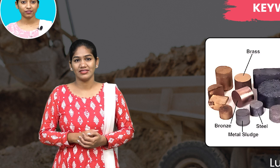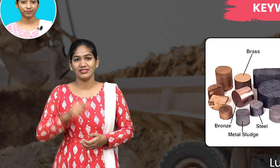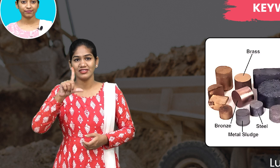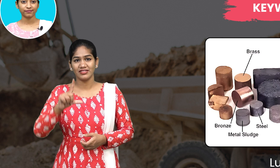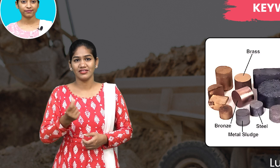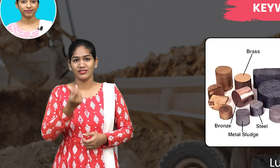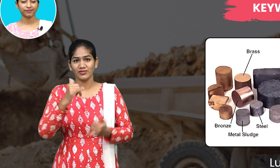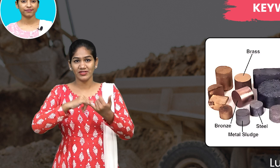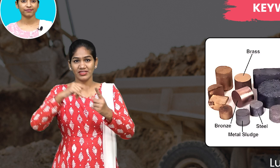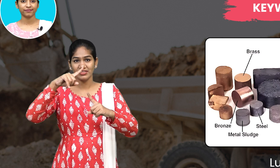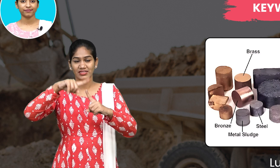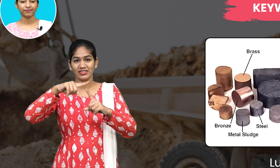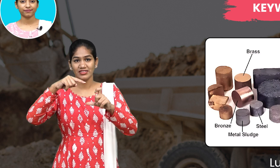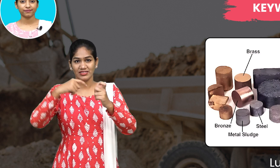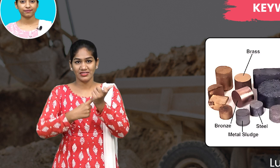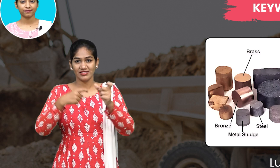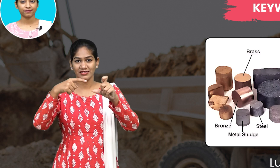Luster,